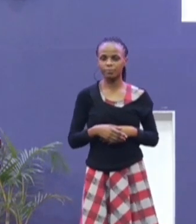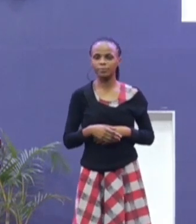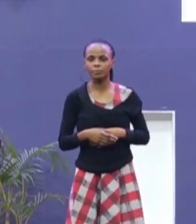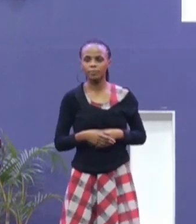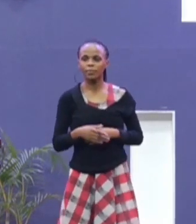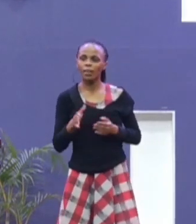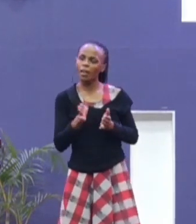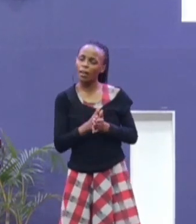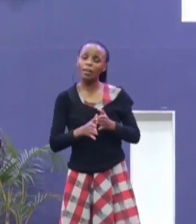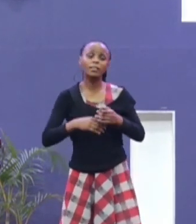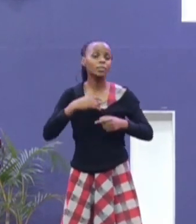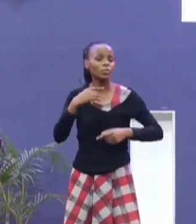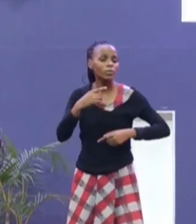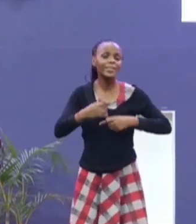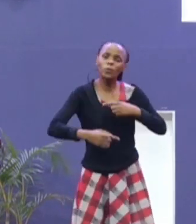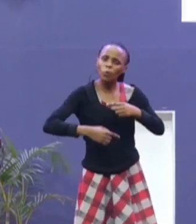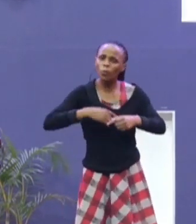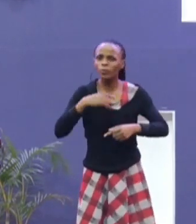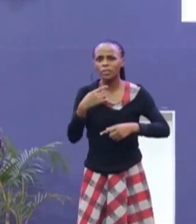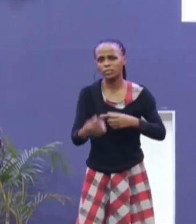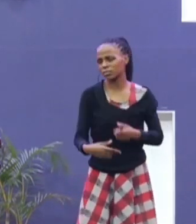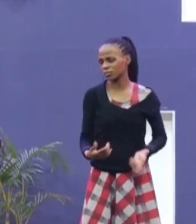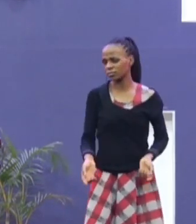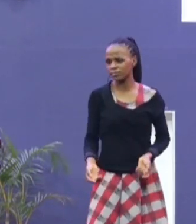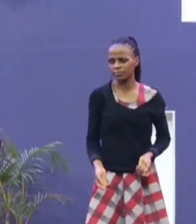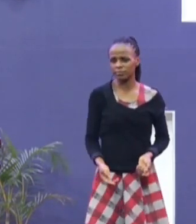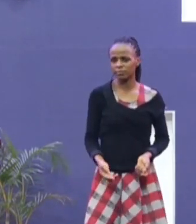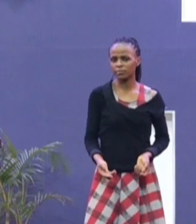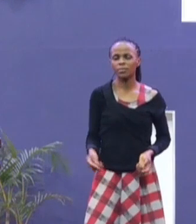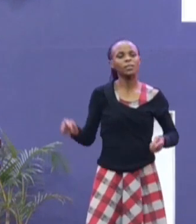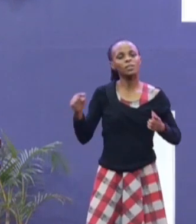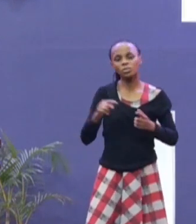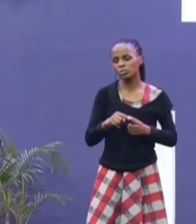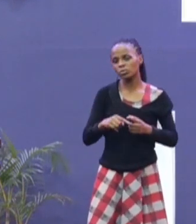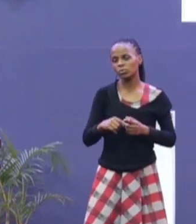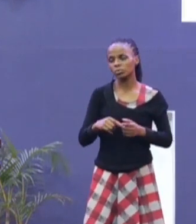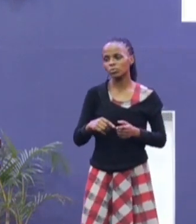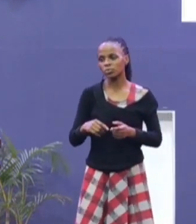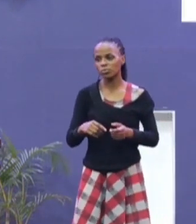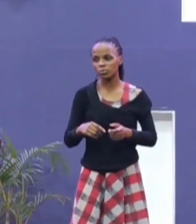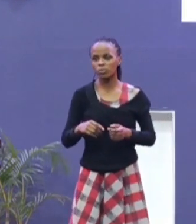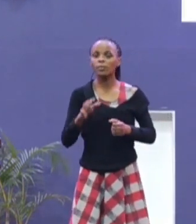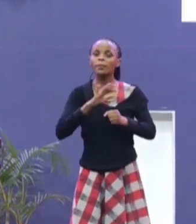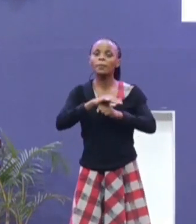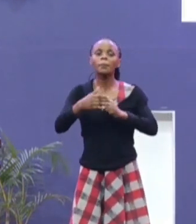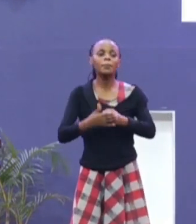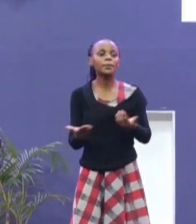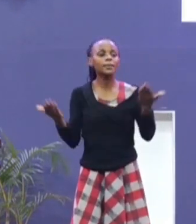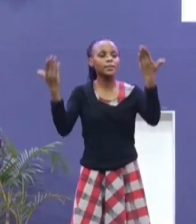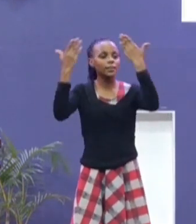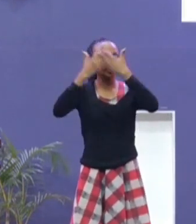And they continually. Ne beyongeranga. To cause the dark world to have